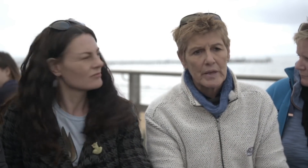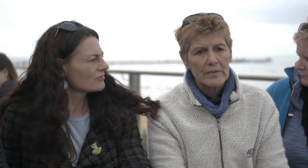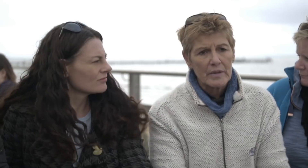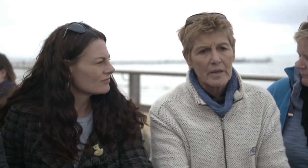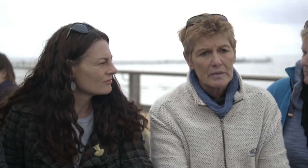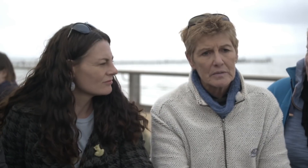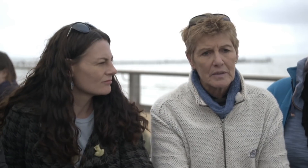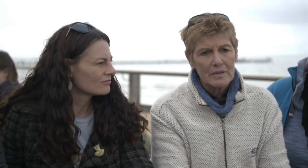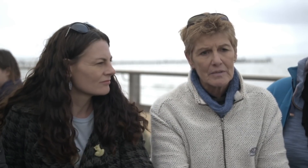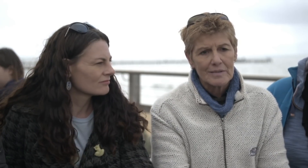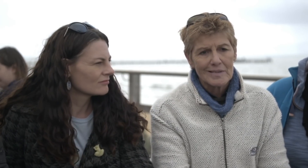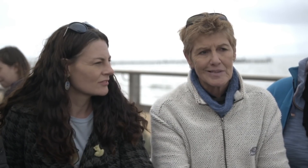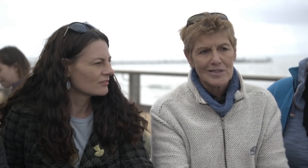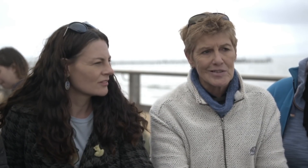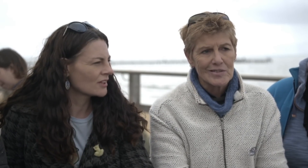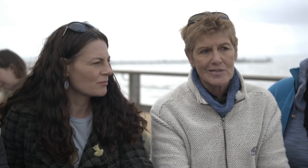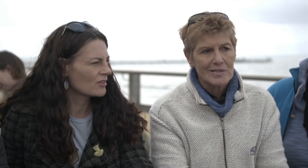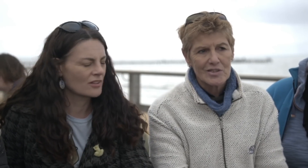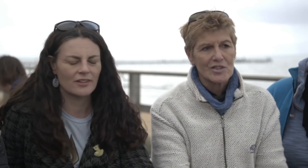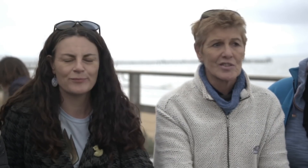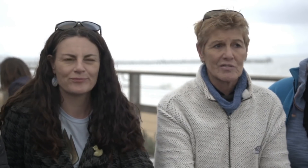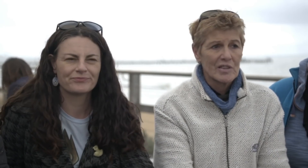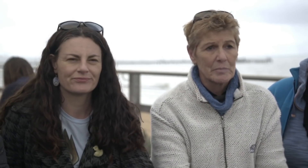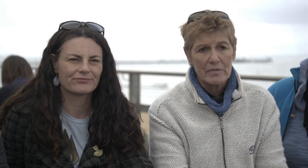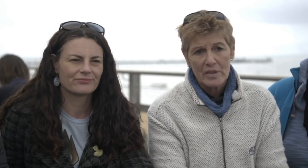hasn't done, you know, she just leaves me for dead.